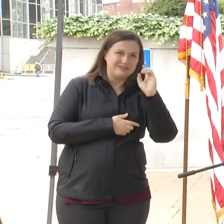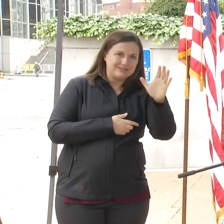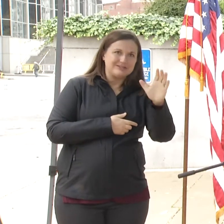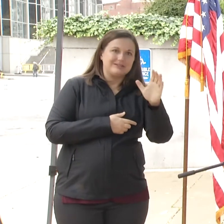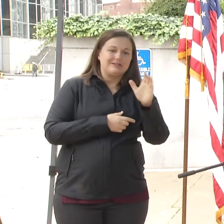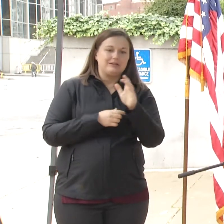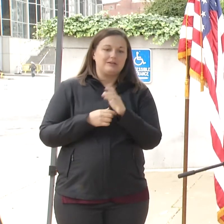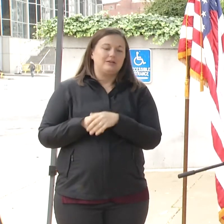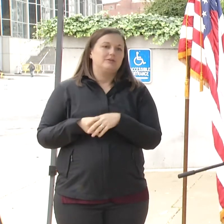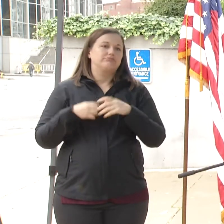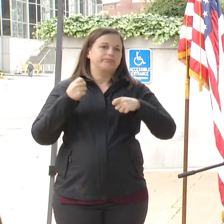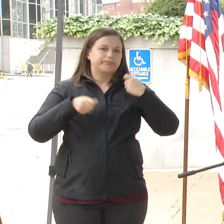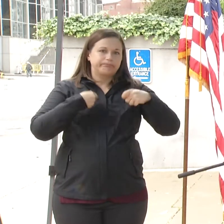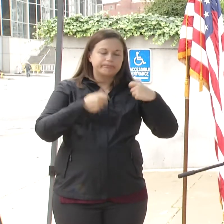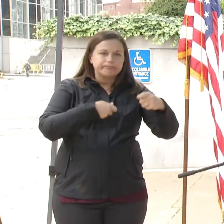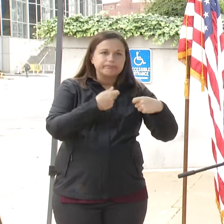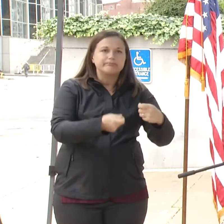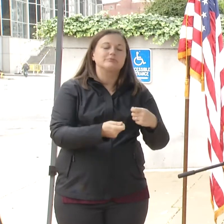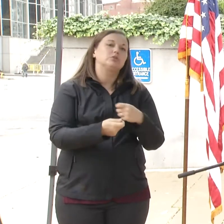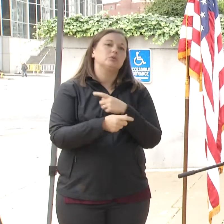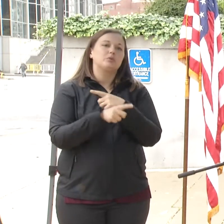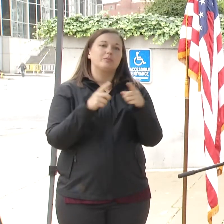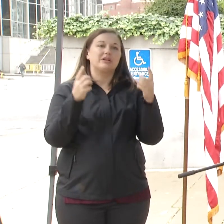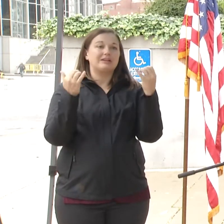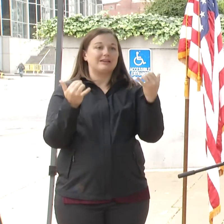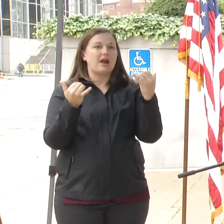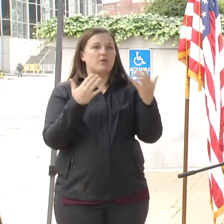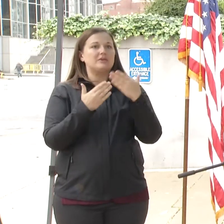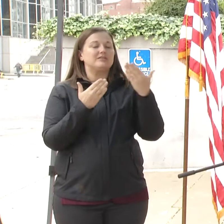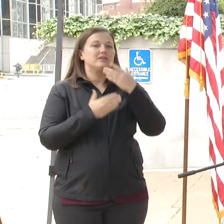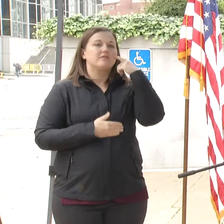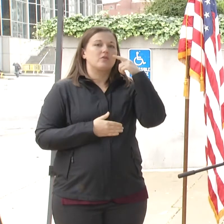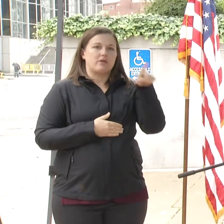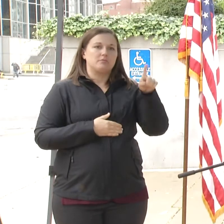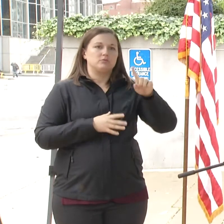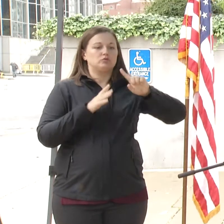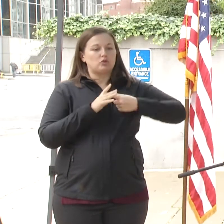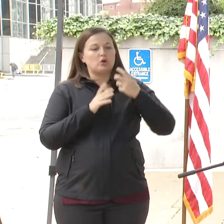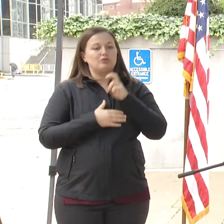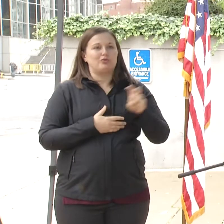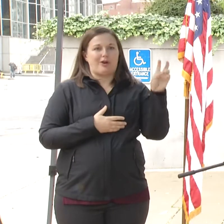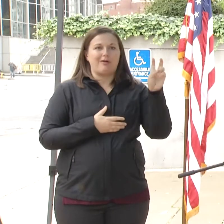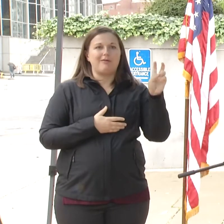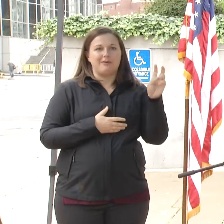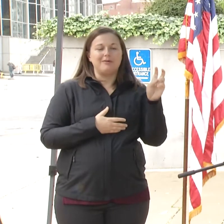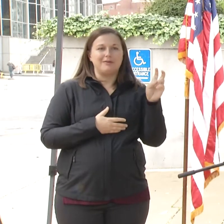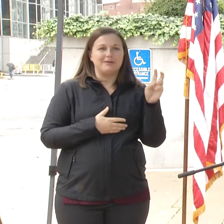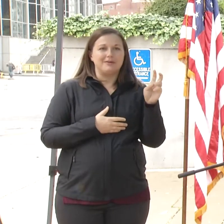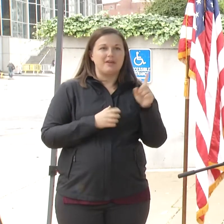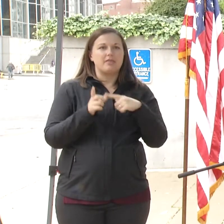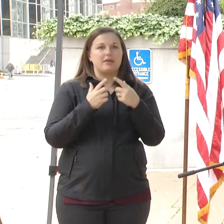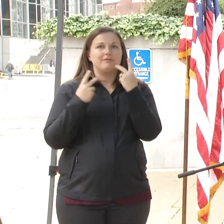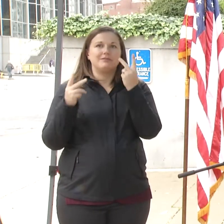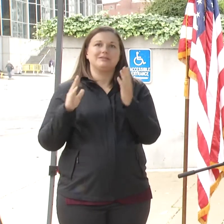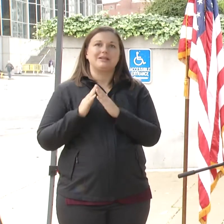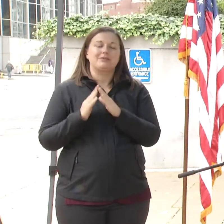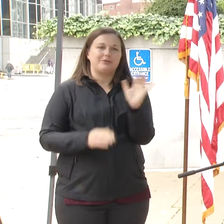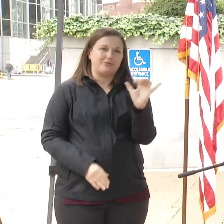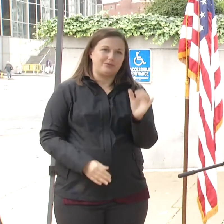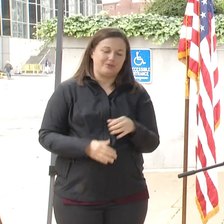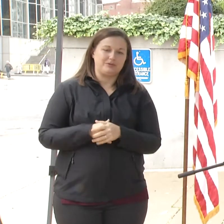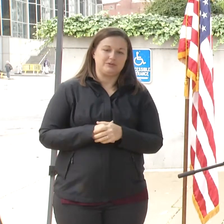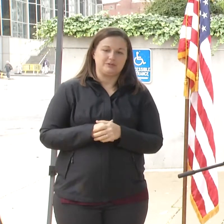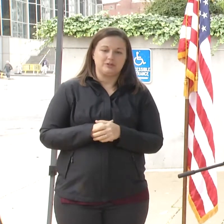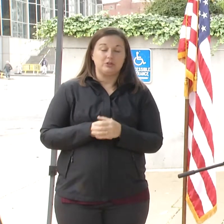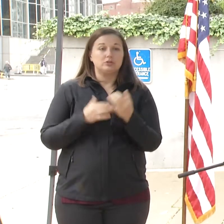downtown Pittsburgh and get to check out our amenities. So with that, I will pass it over to Eric Stein from our Department of Mobility and Infrastructure